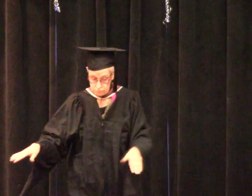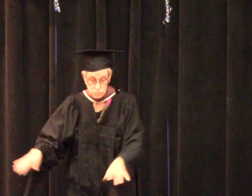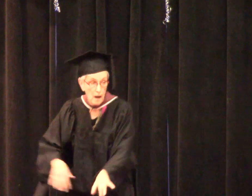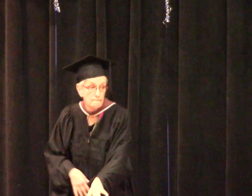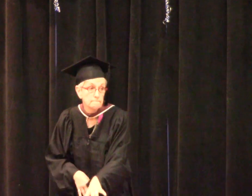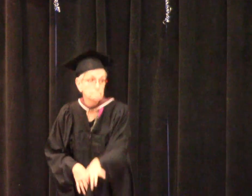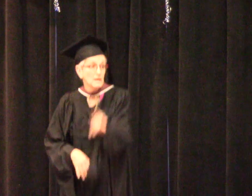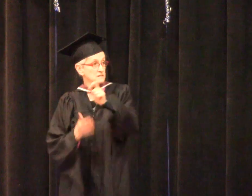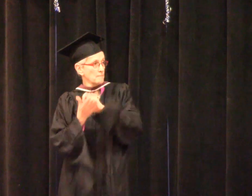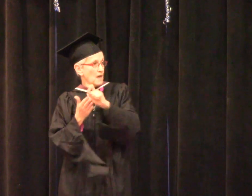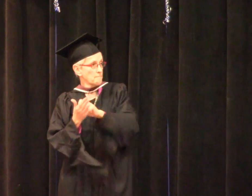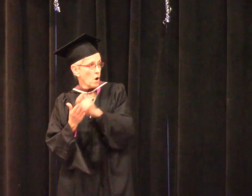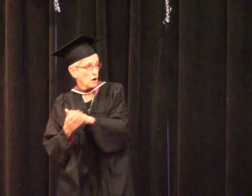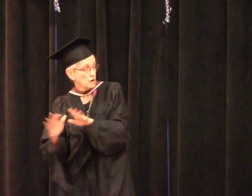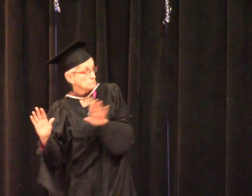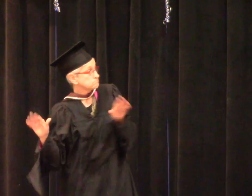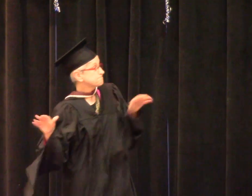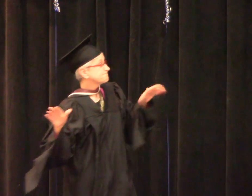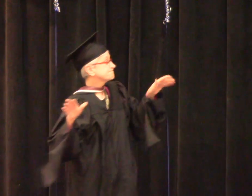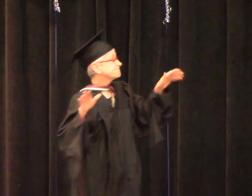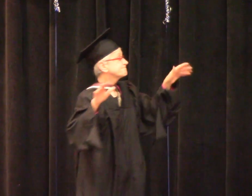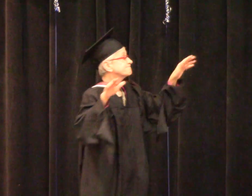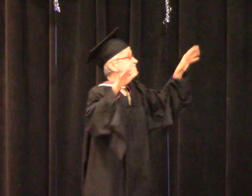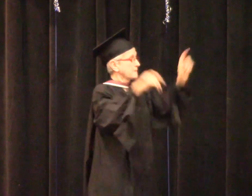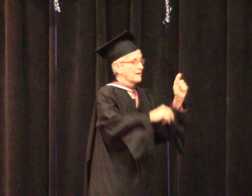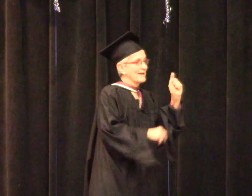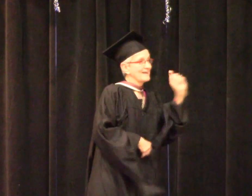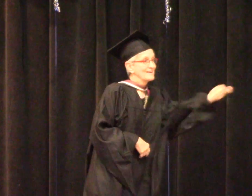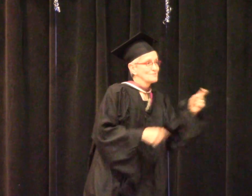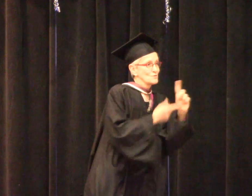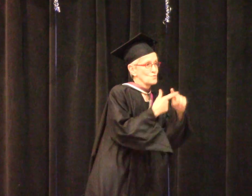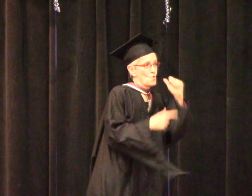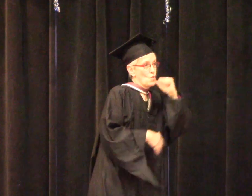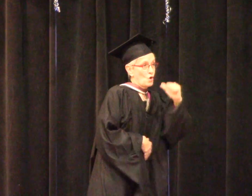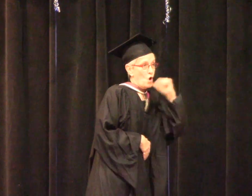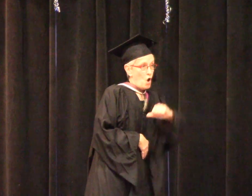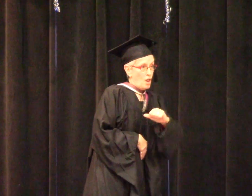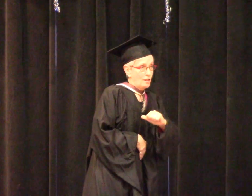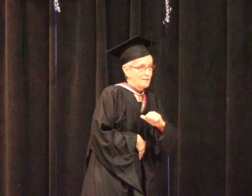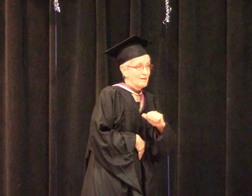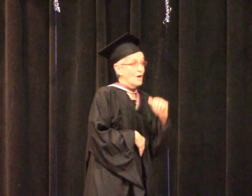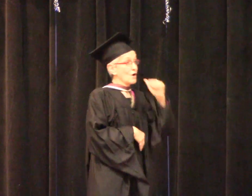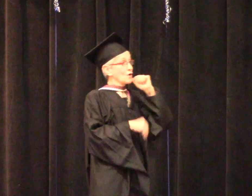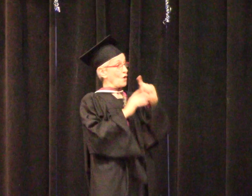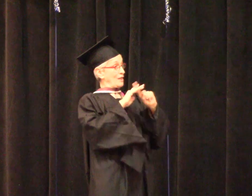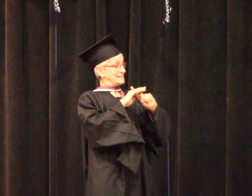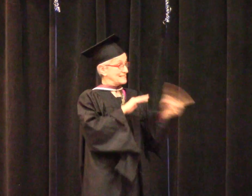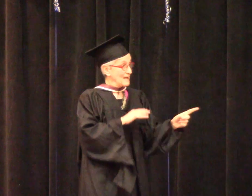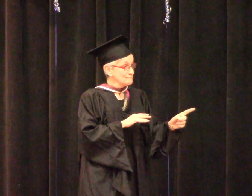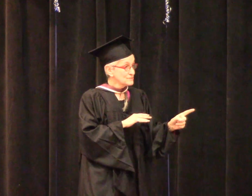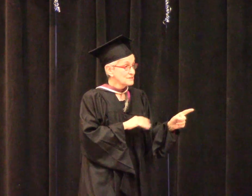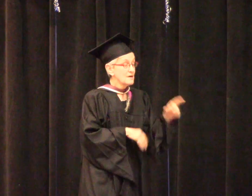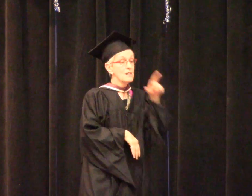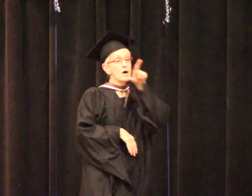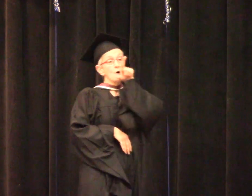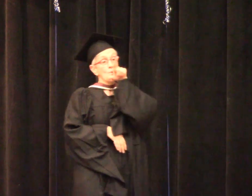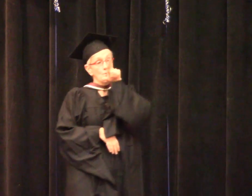that he flew down, picked up the marker, and gave it to the little girl. The girl was able